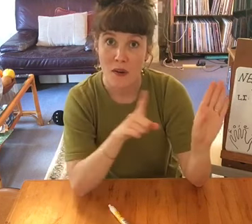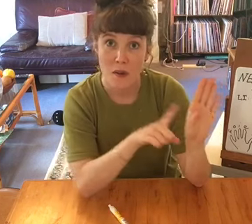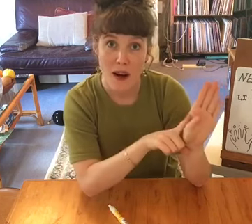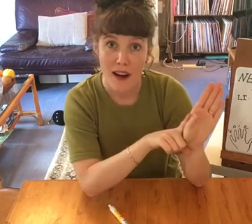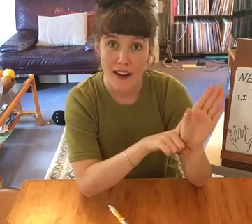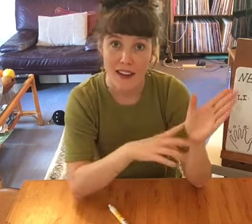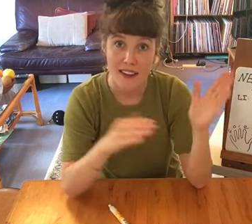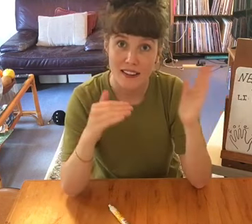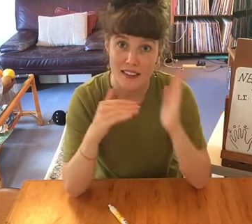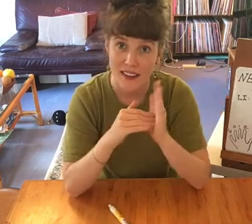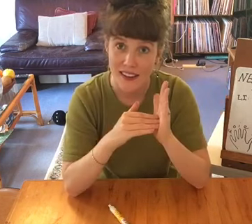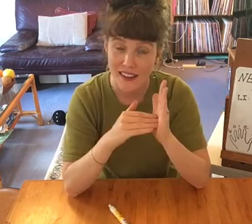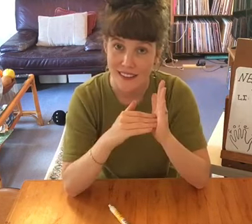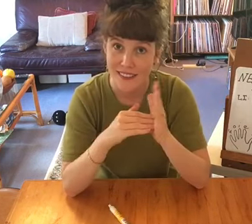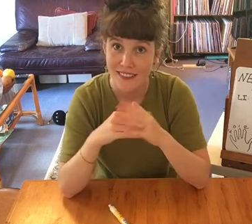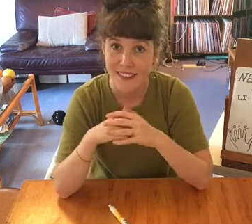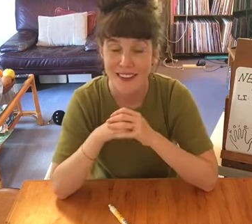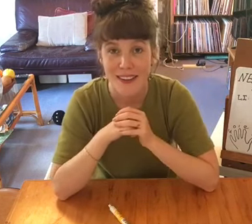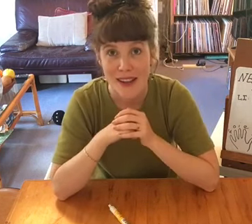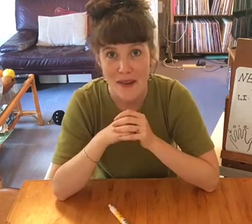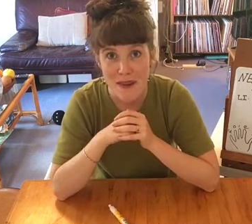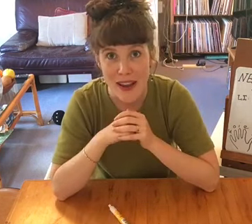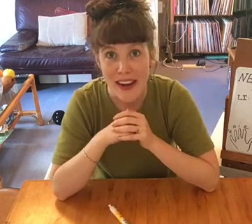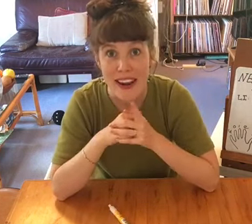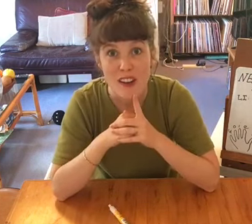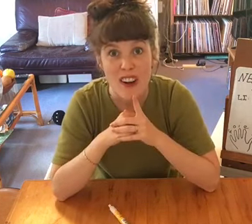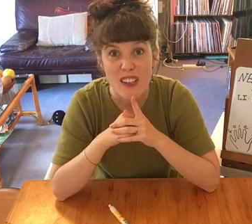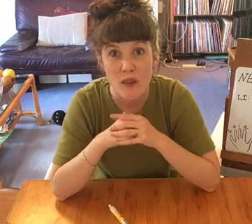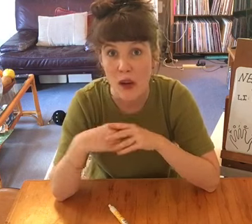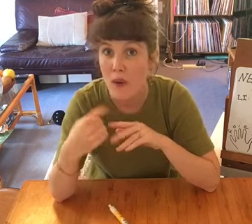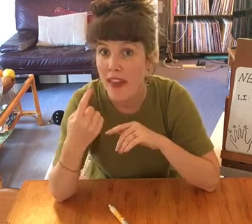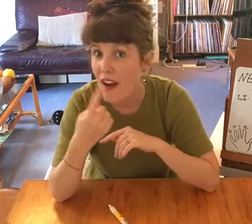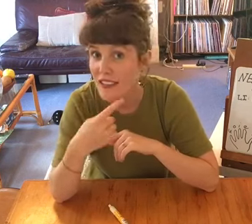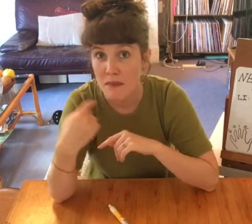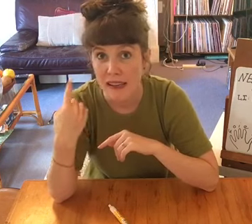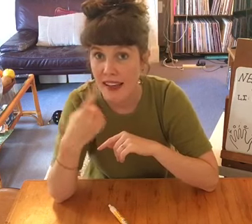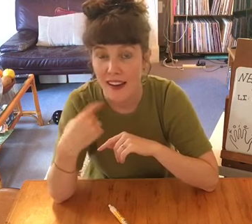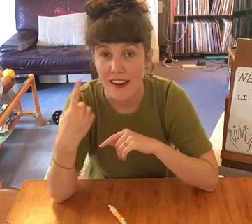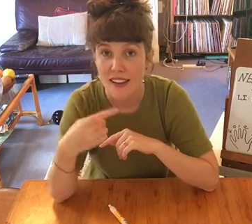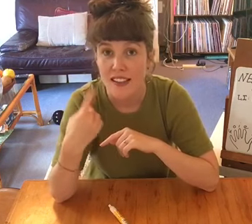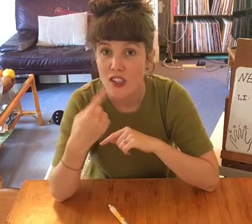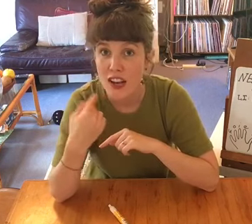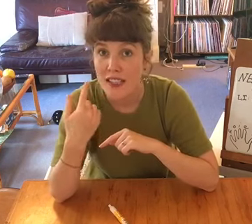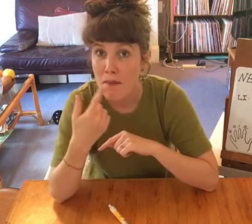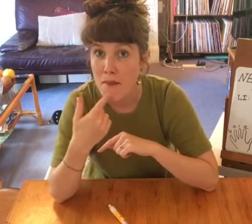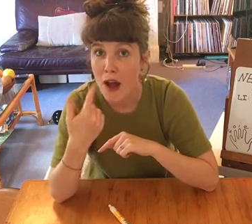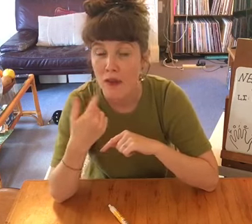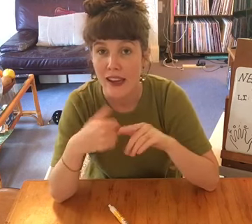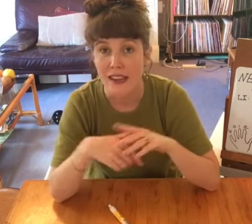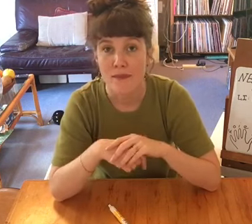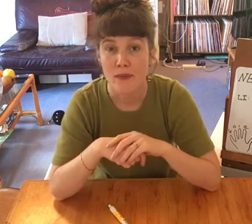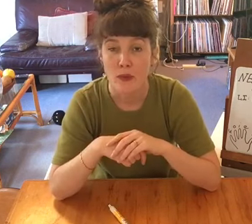Y, and Z. Ka pai. Now try doing it without speaking, just mouthing it. Ready?